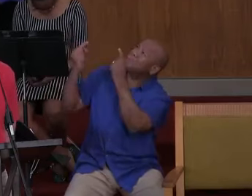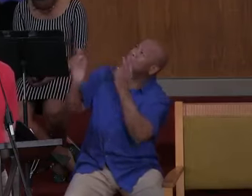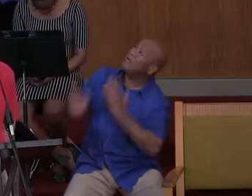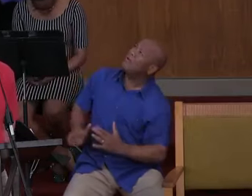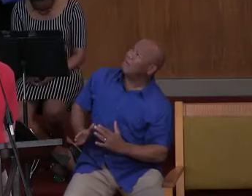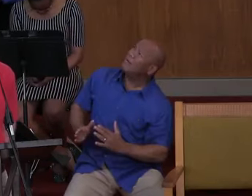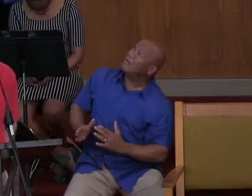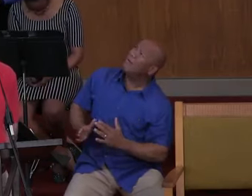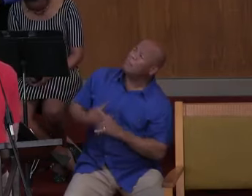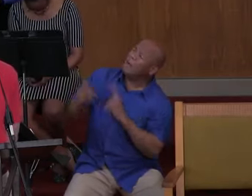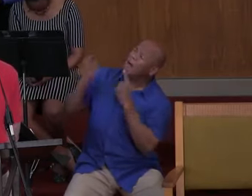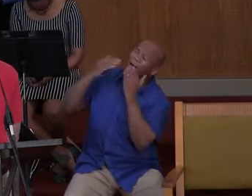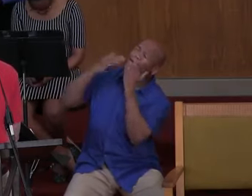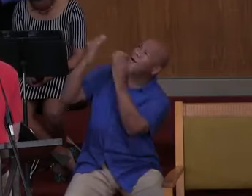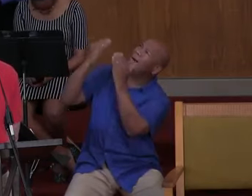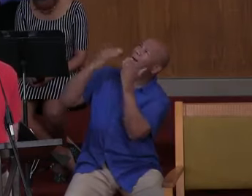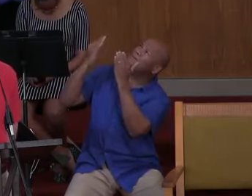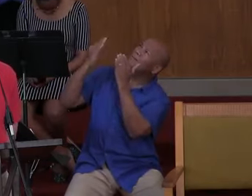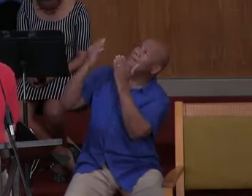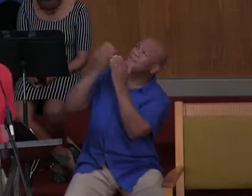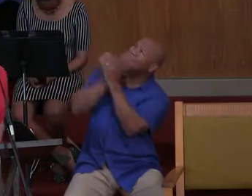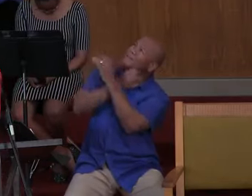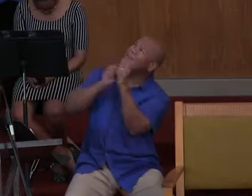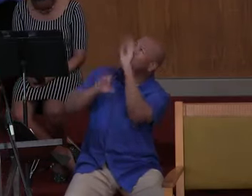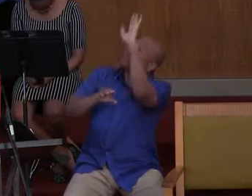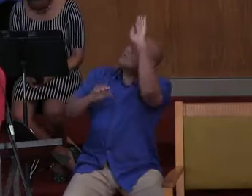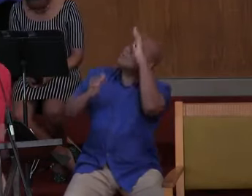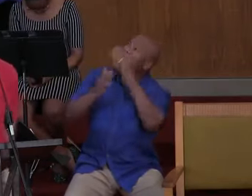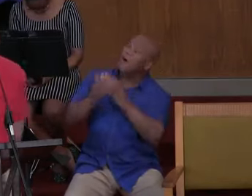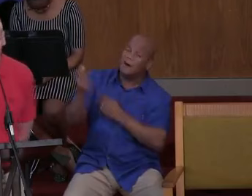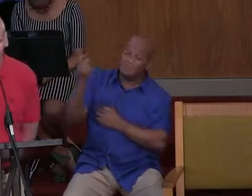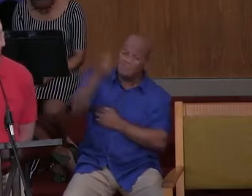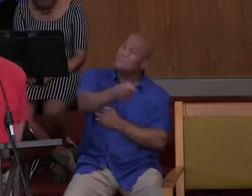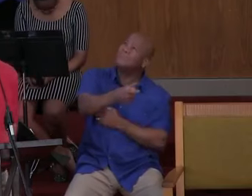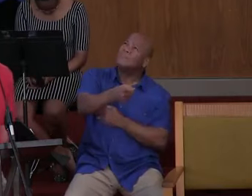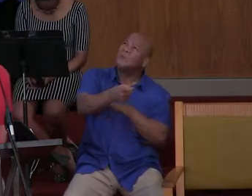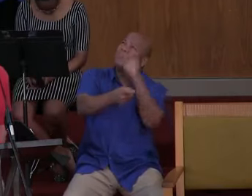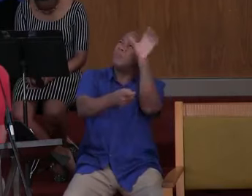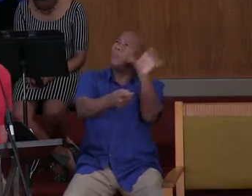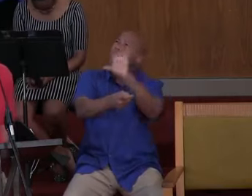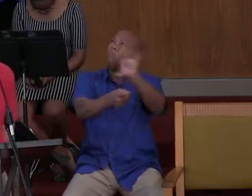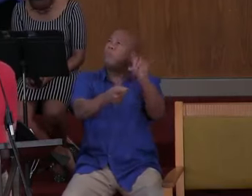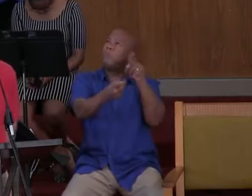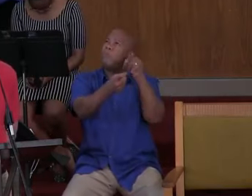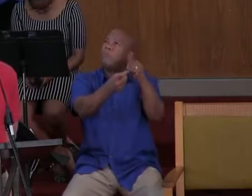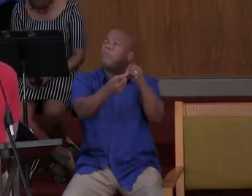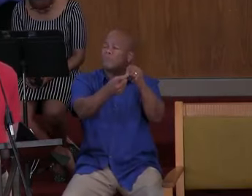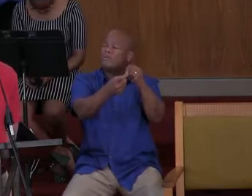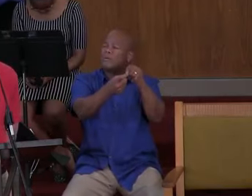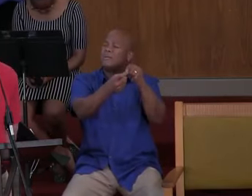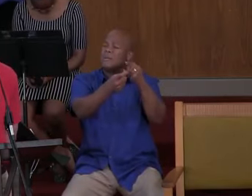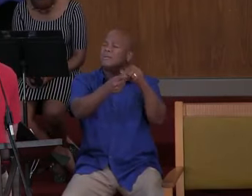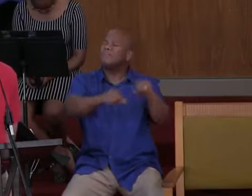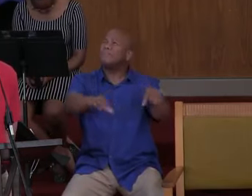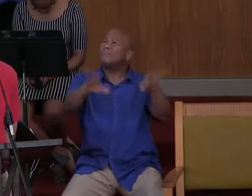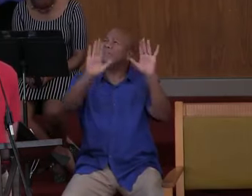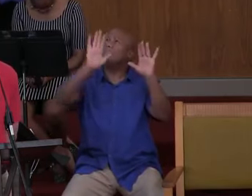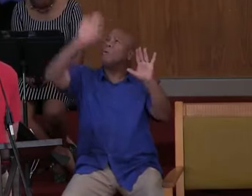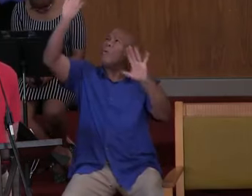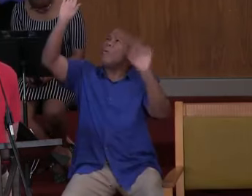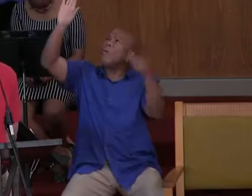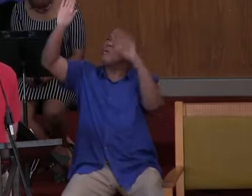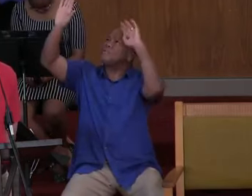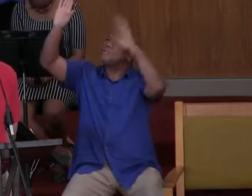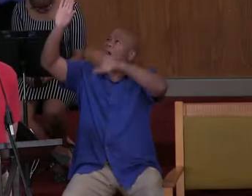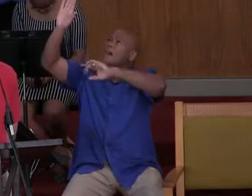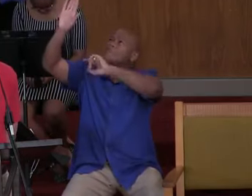we're ever so thankful we have a Savior who died on the cross to save us from our sins, Lord. You sacrifice your only Son to